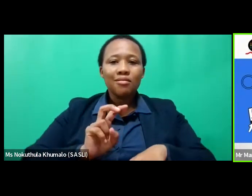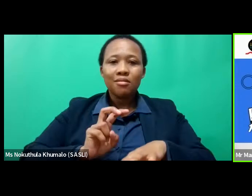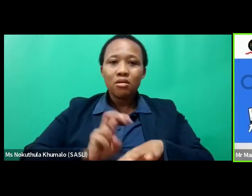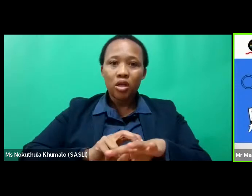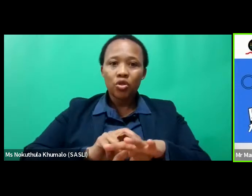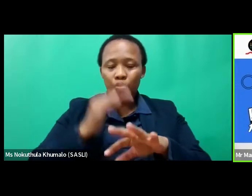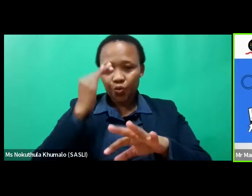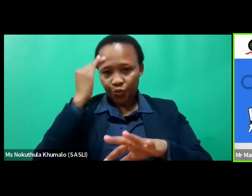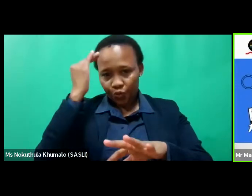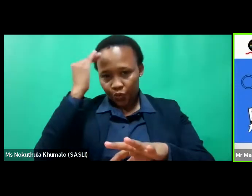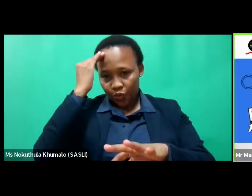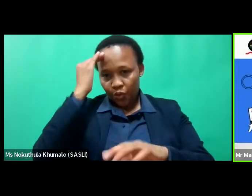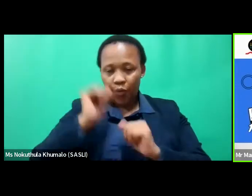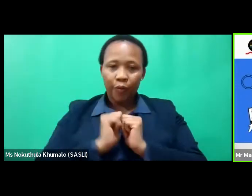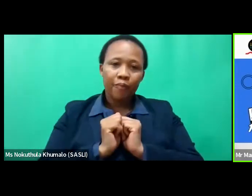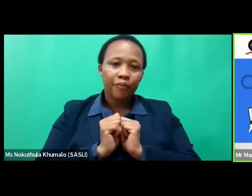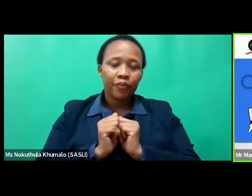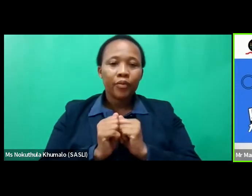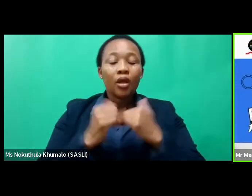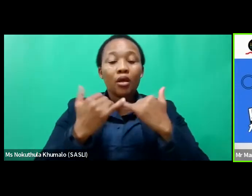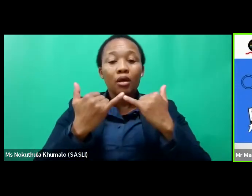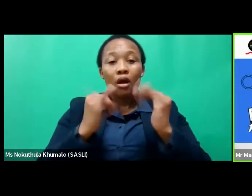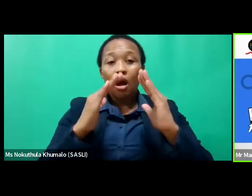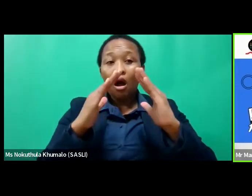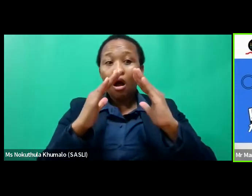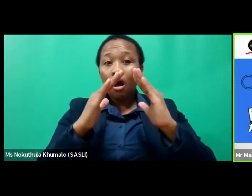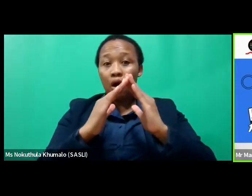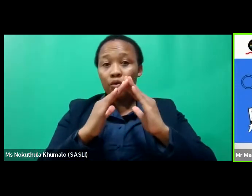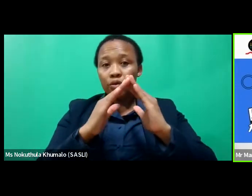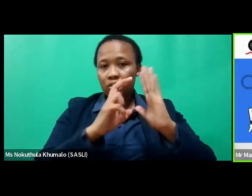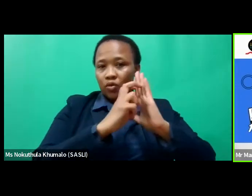Please share the housekeeping rules, Tai.